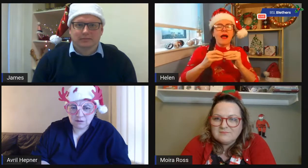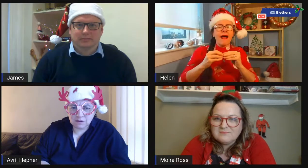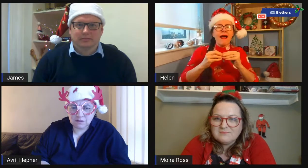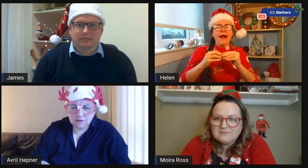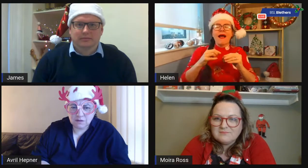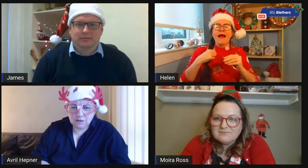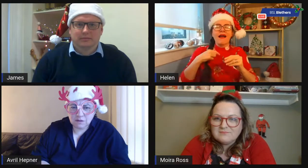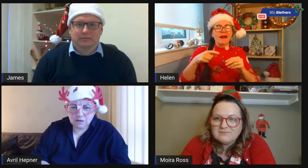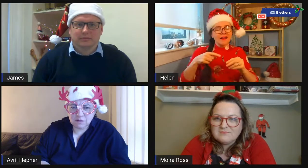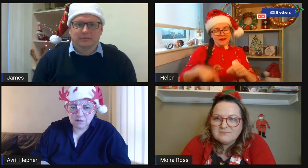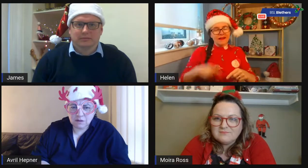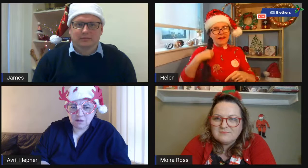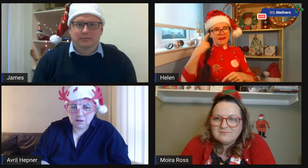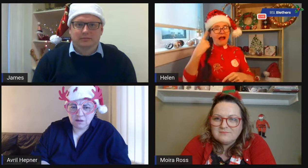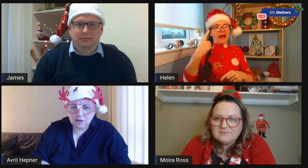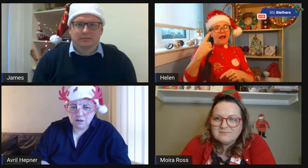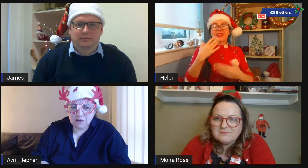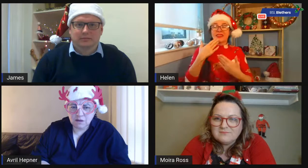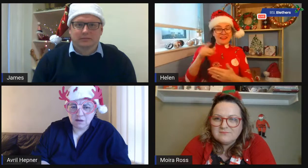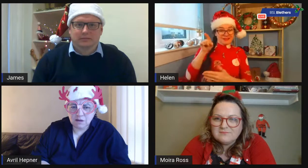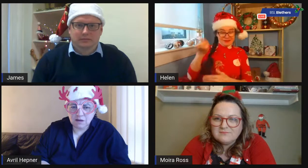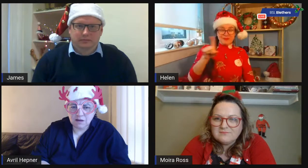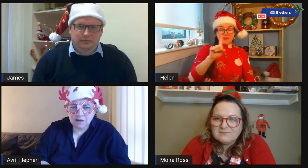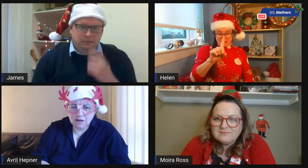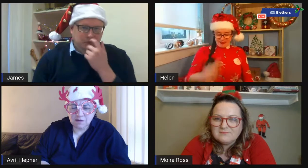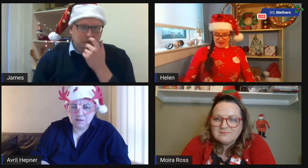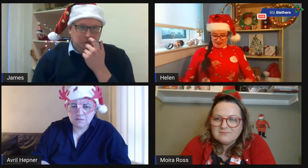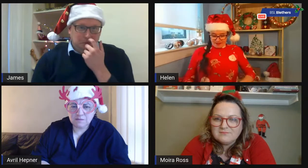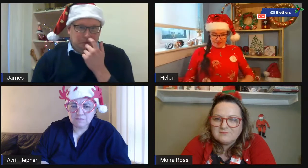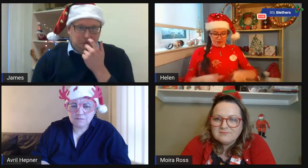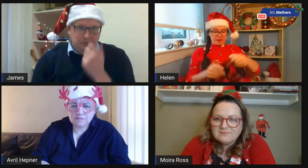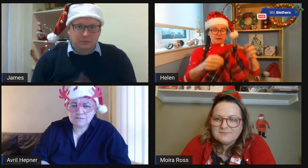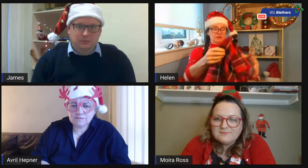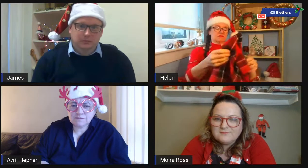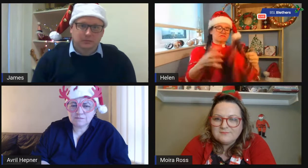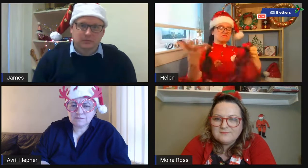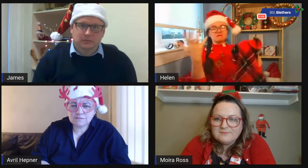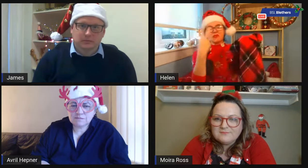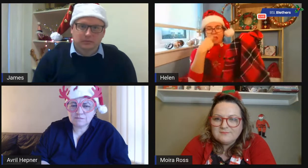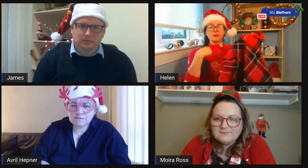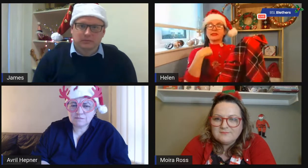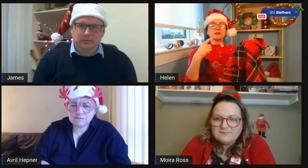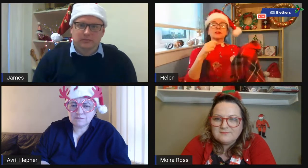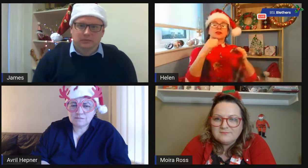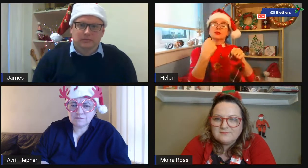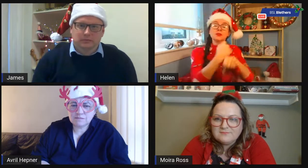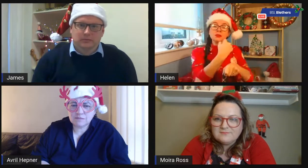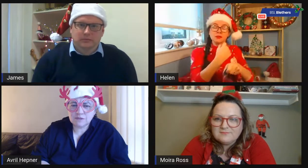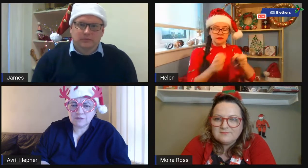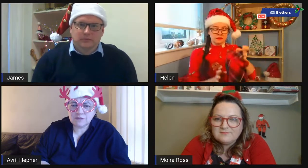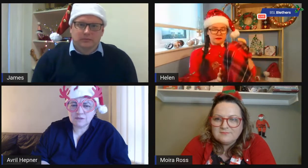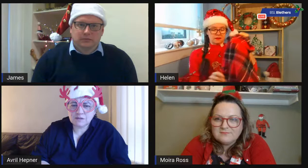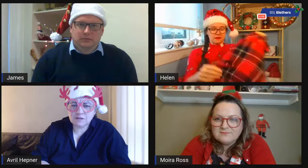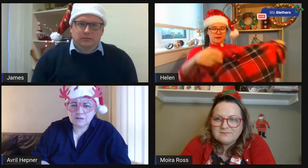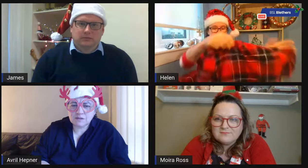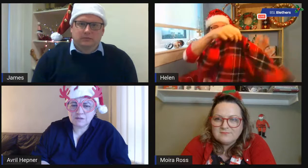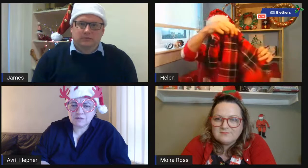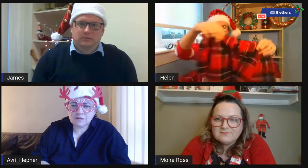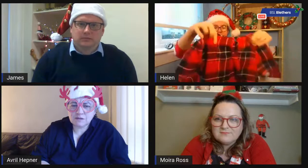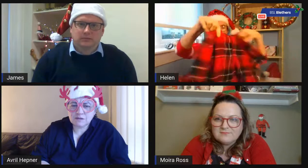things. So I got inspiration from her, and it really is a big thank you to her. So what I did was I